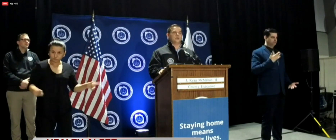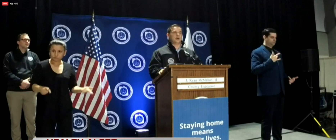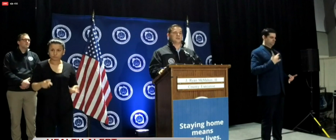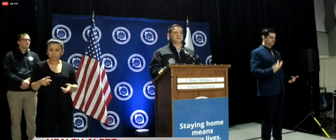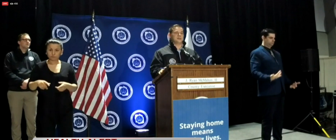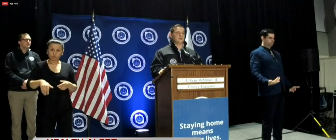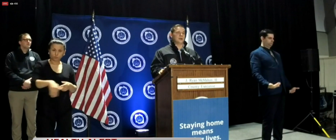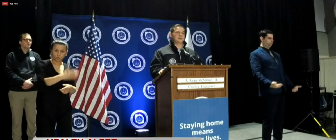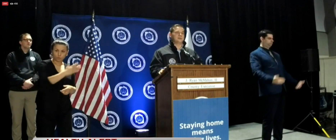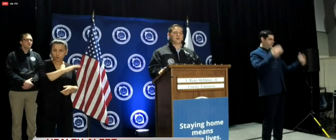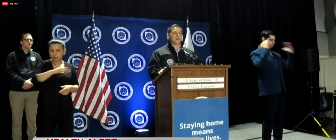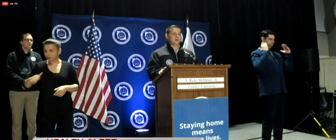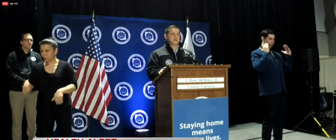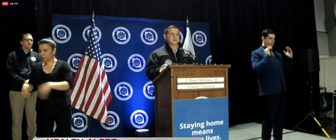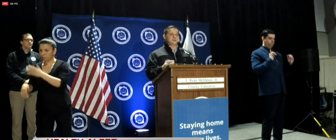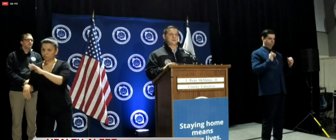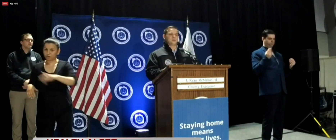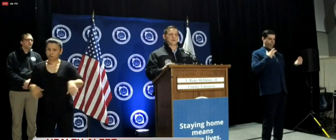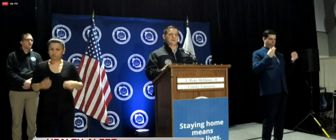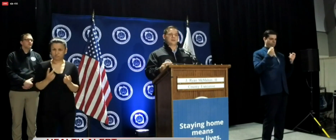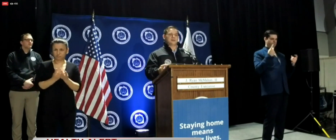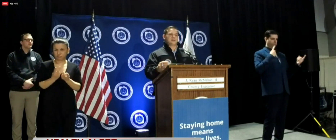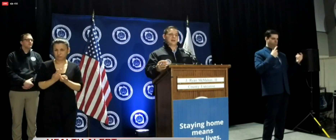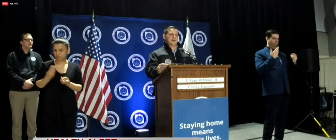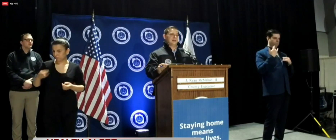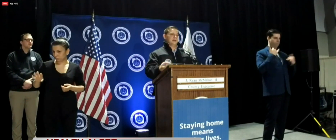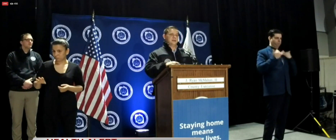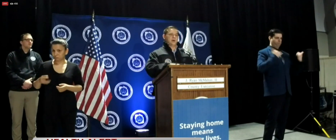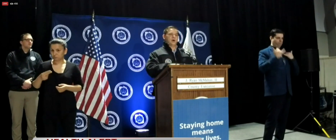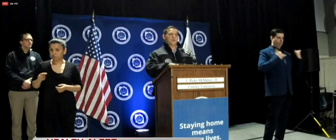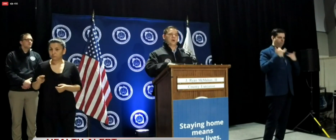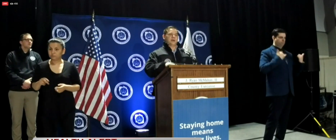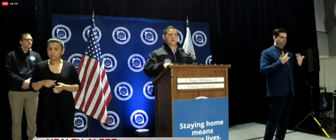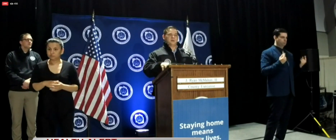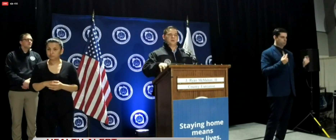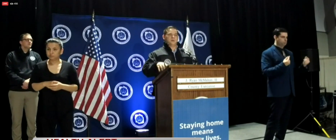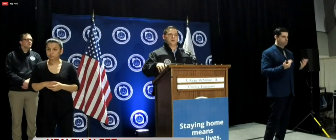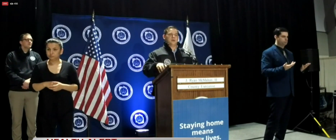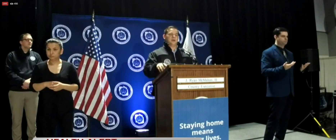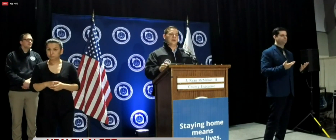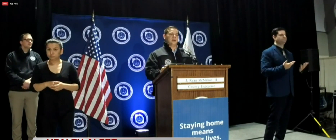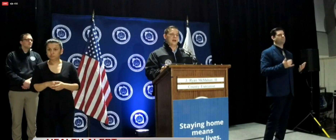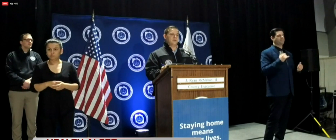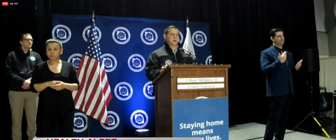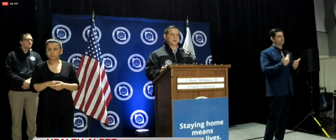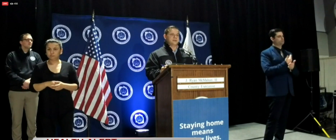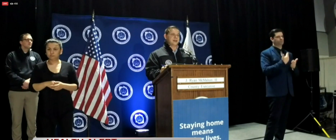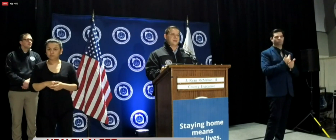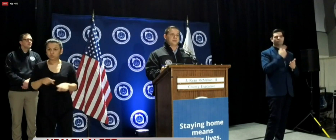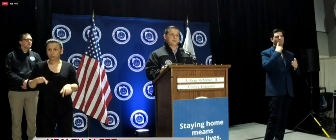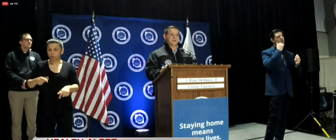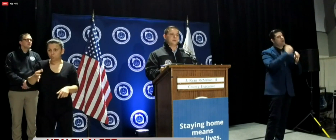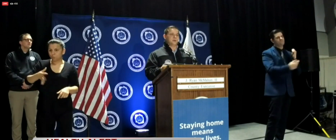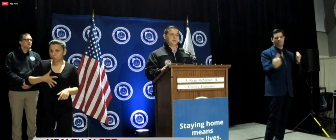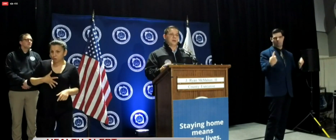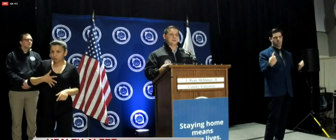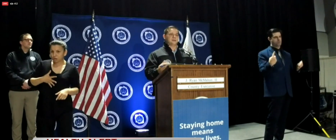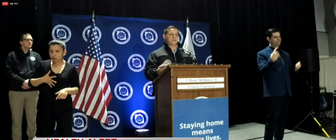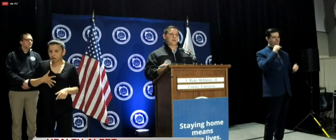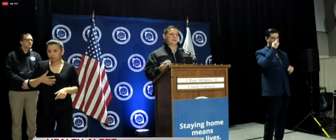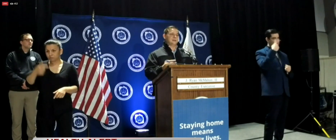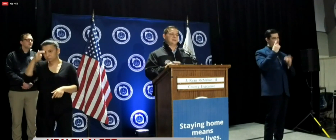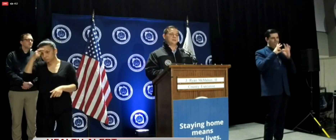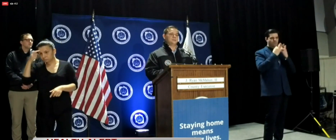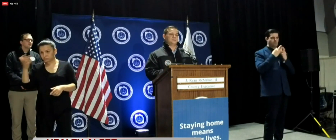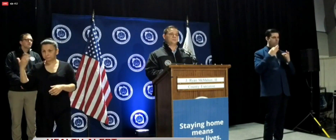battle over custody, right? So this is one of the things that it's all brand new and everybody's adapting and doing their best in